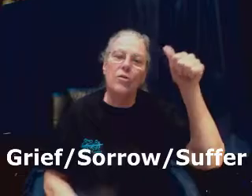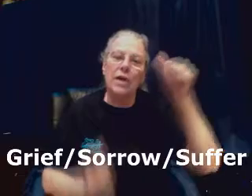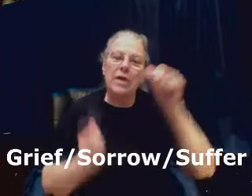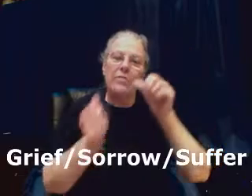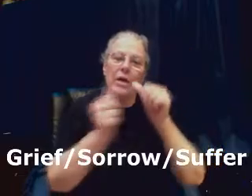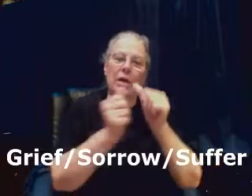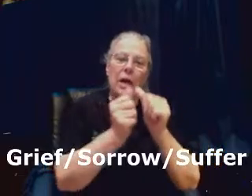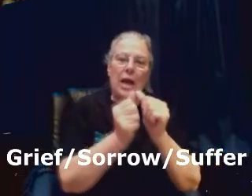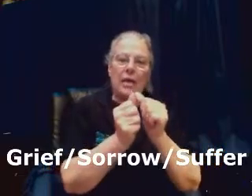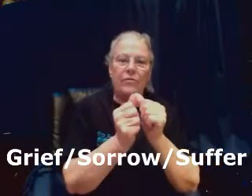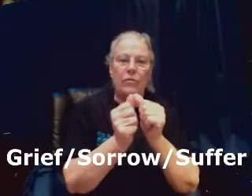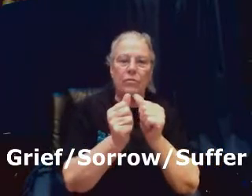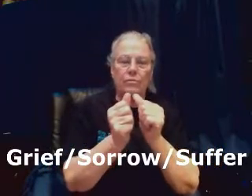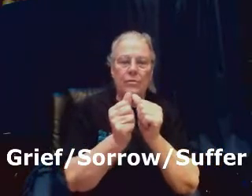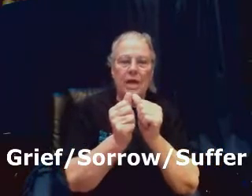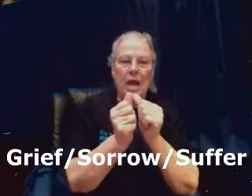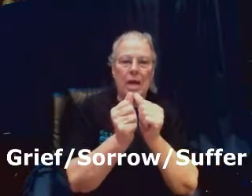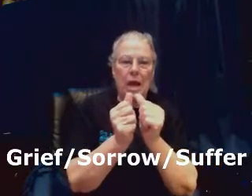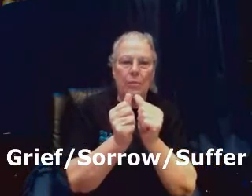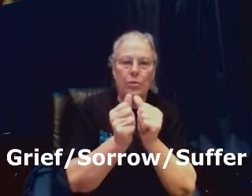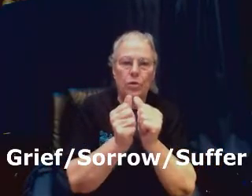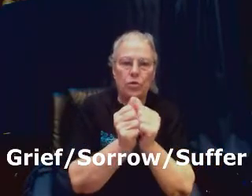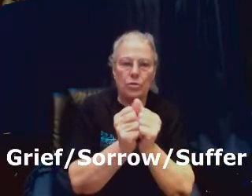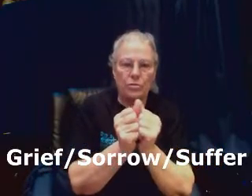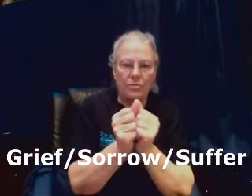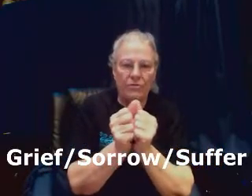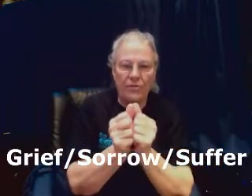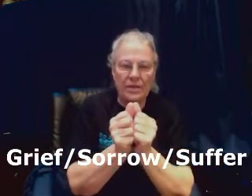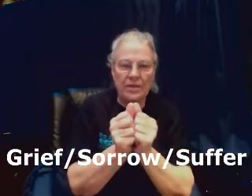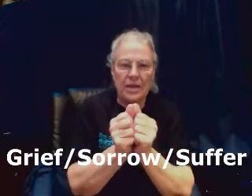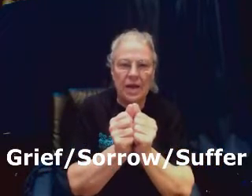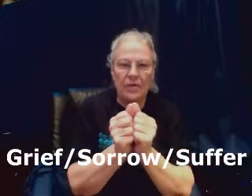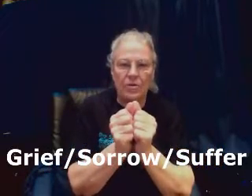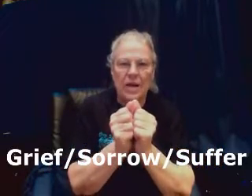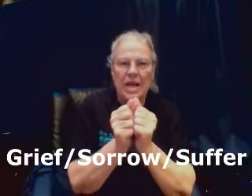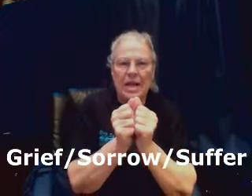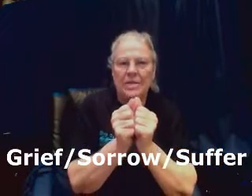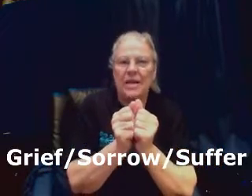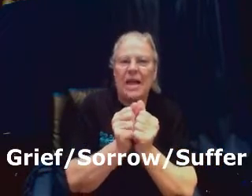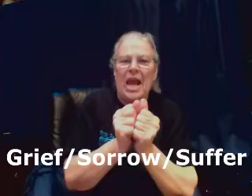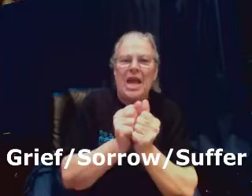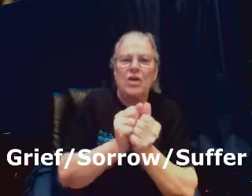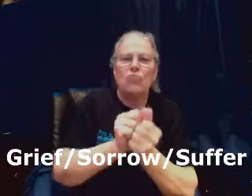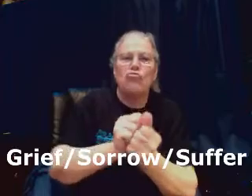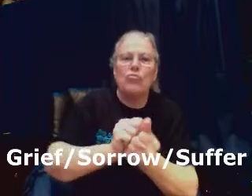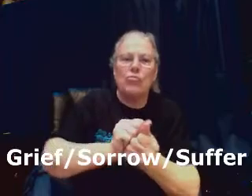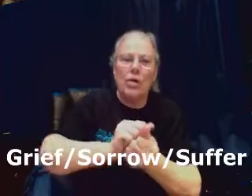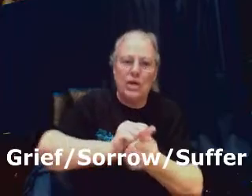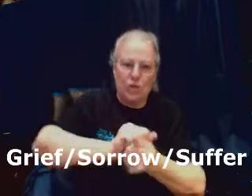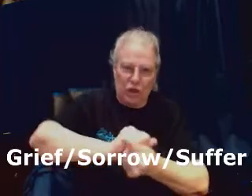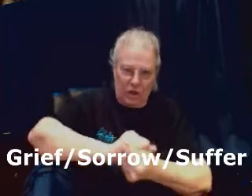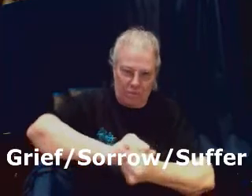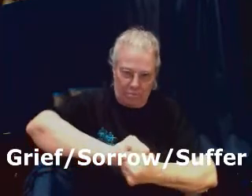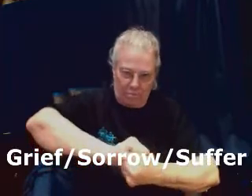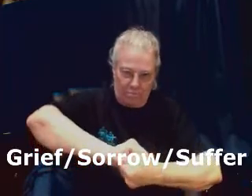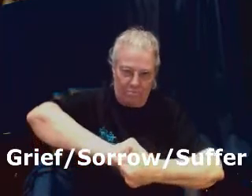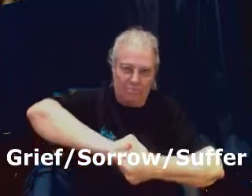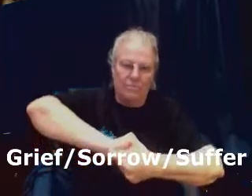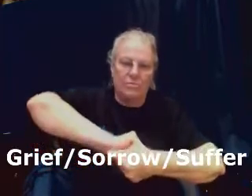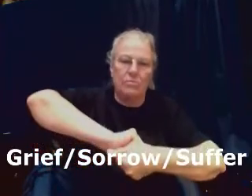Grief, and if you take and put your fists together, it's like a crushing